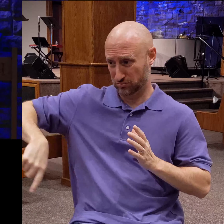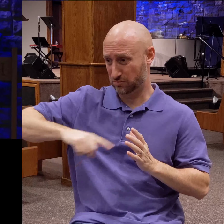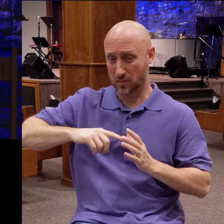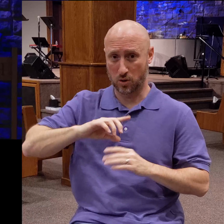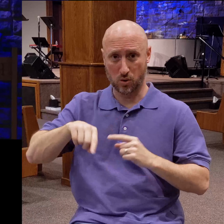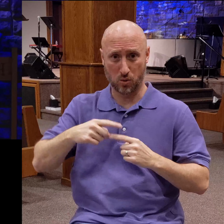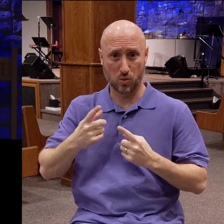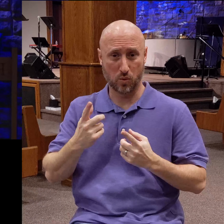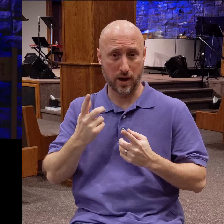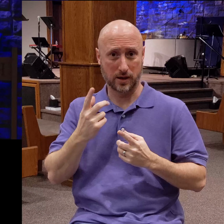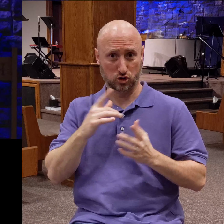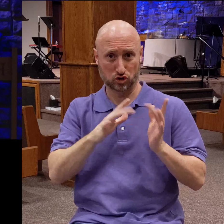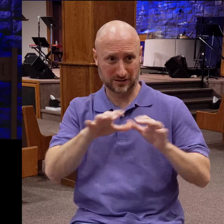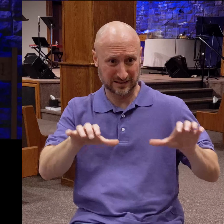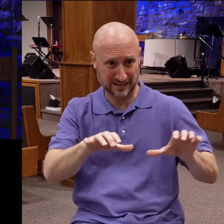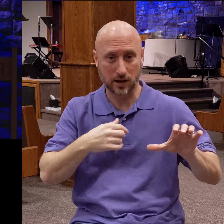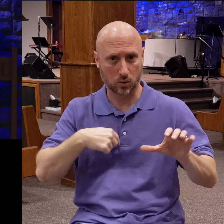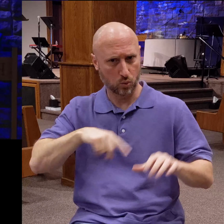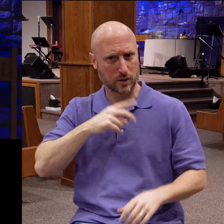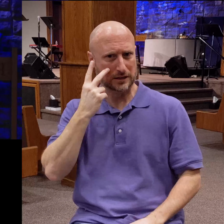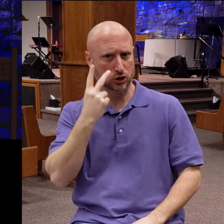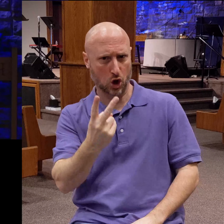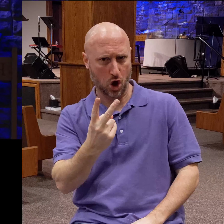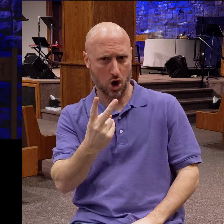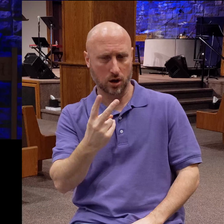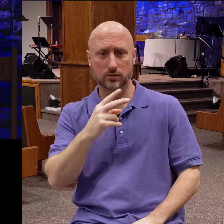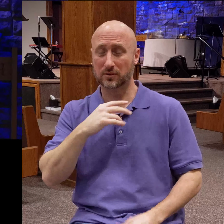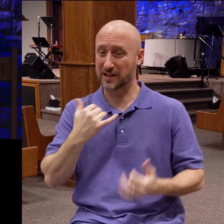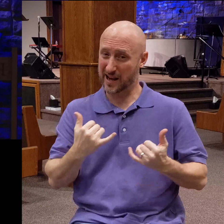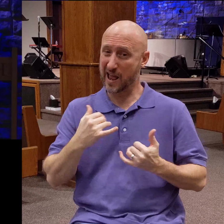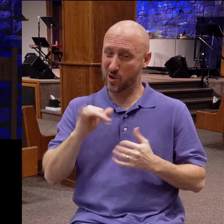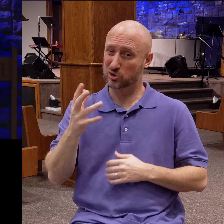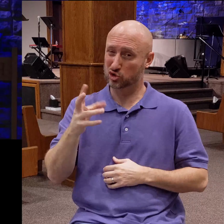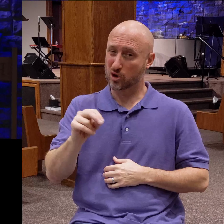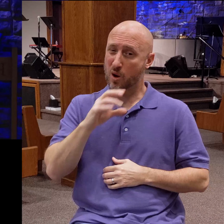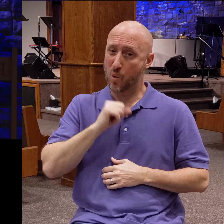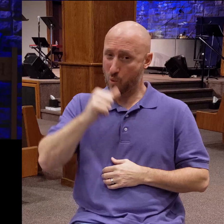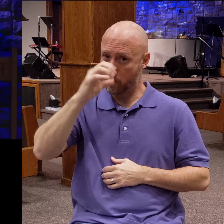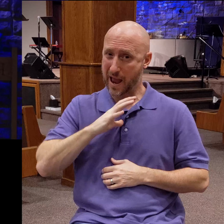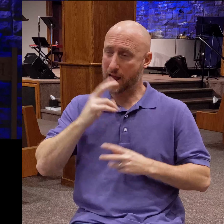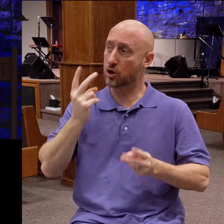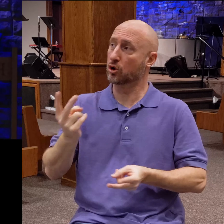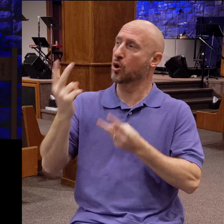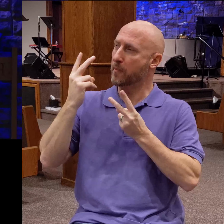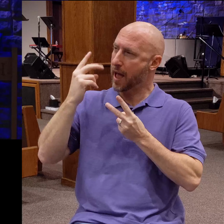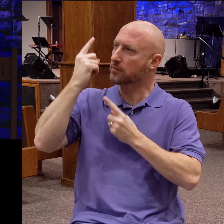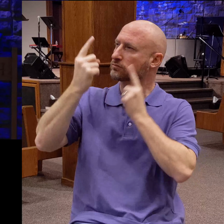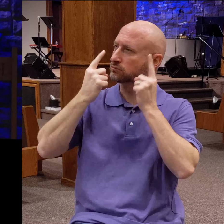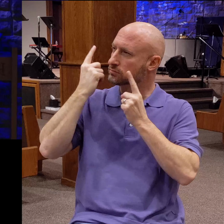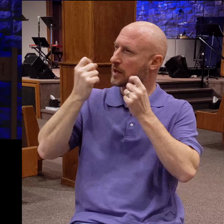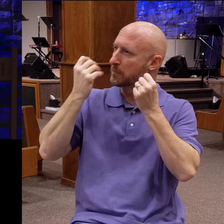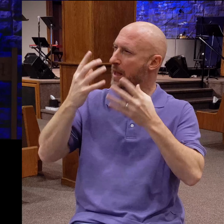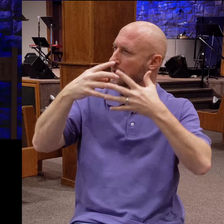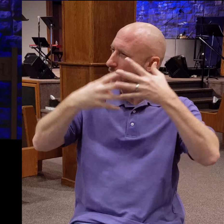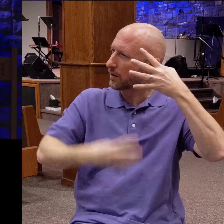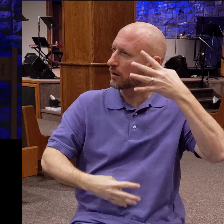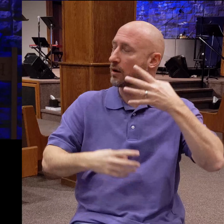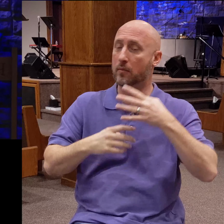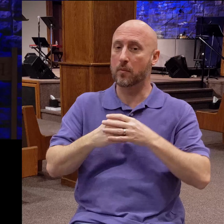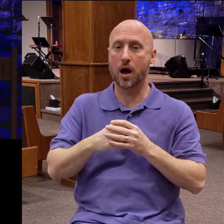being one, an old man thinking back to all of those things. And he says, those are things that